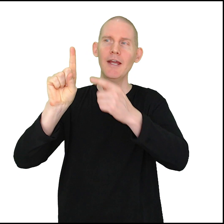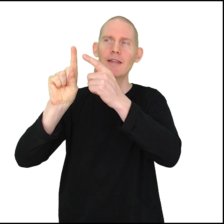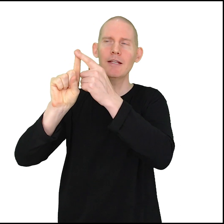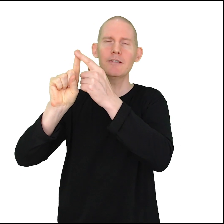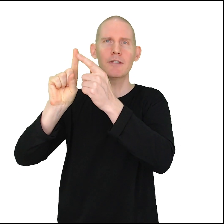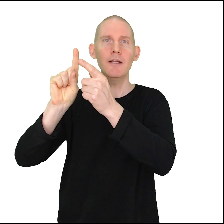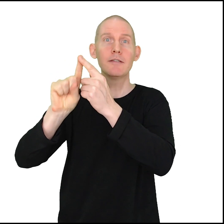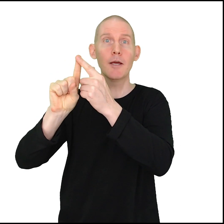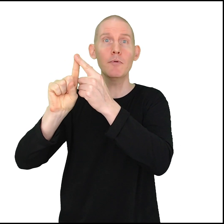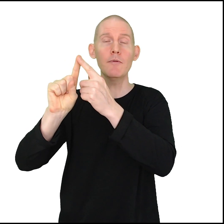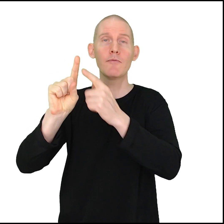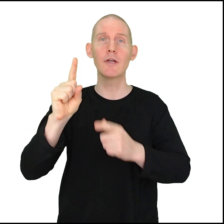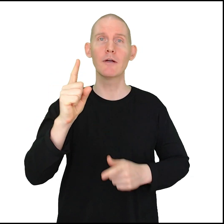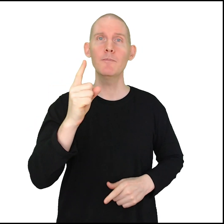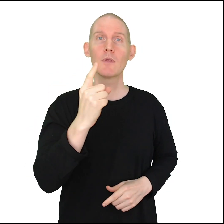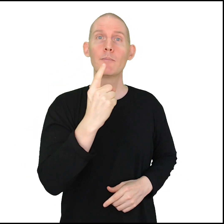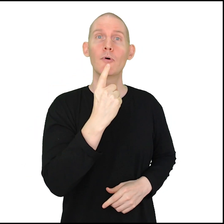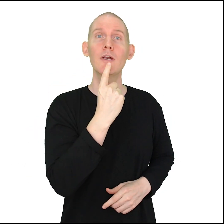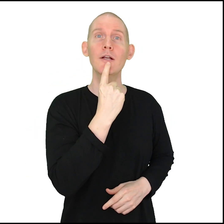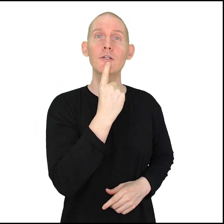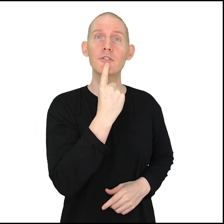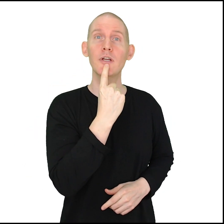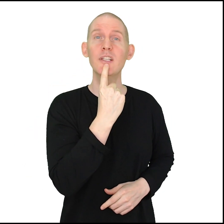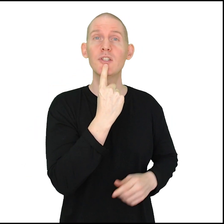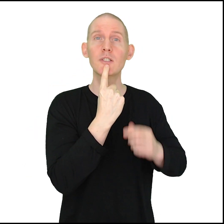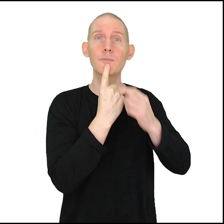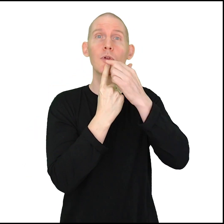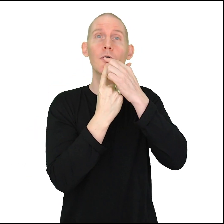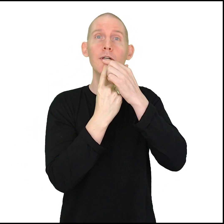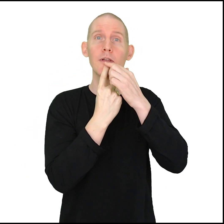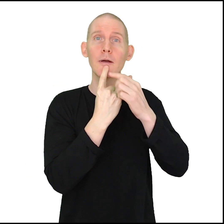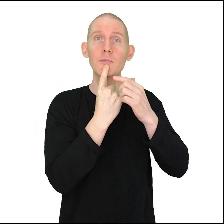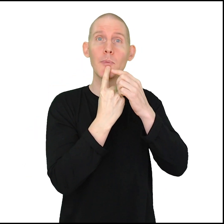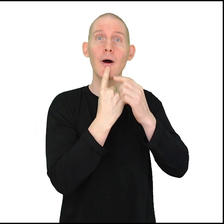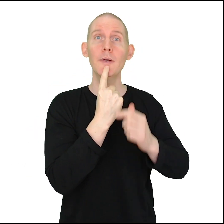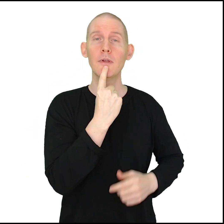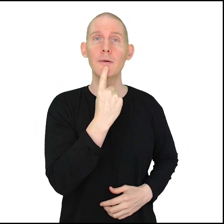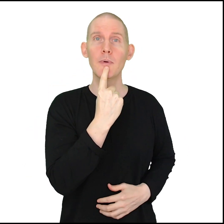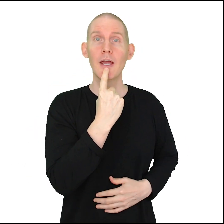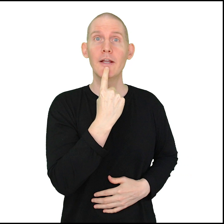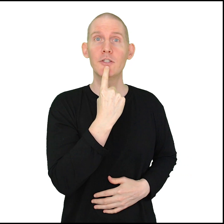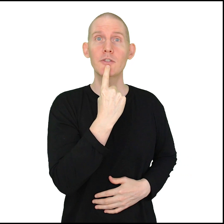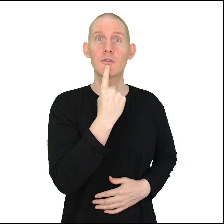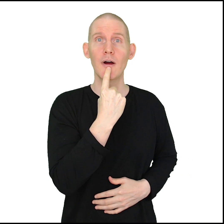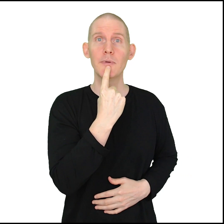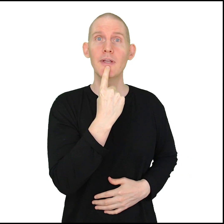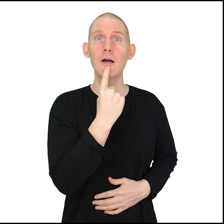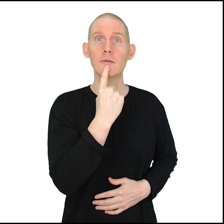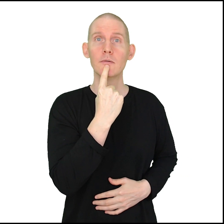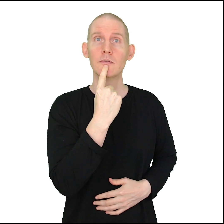the inside tip of the finger, put it on your chin just below your lip, your bottom lip, and just drop it down.